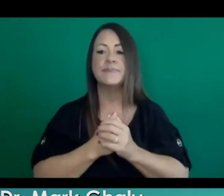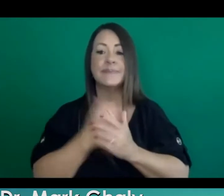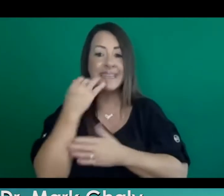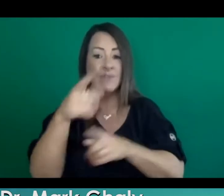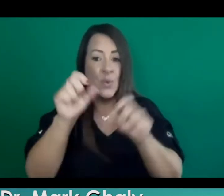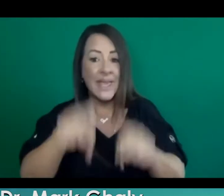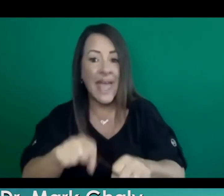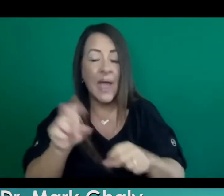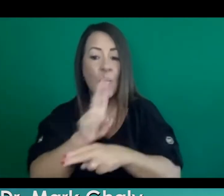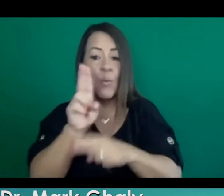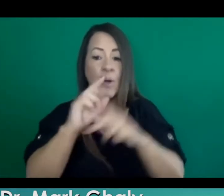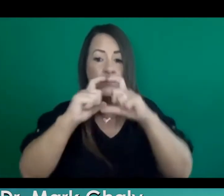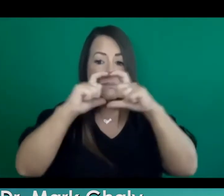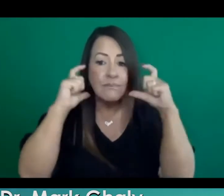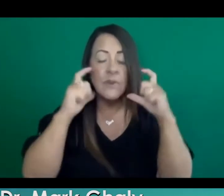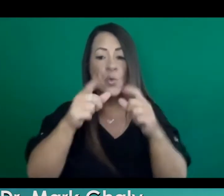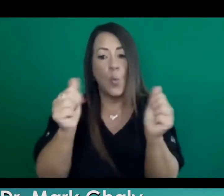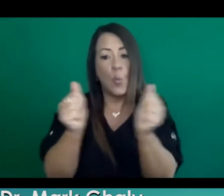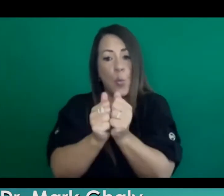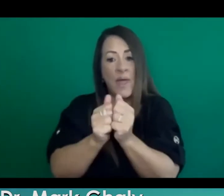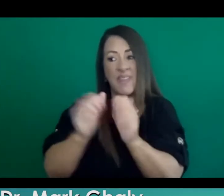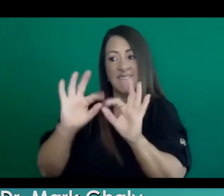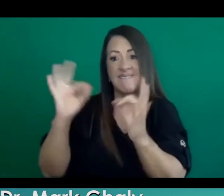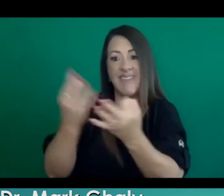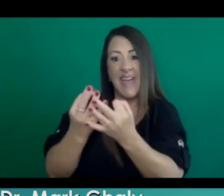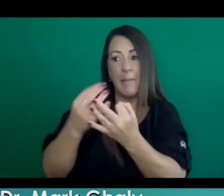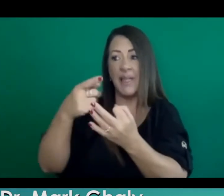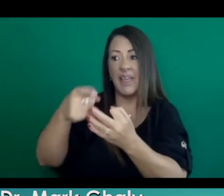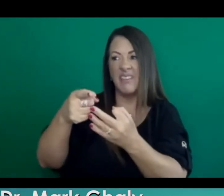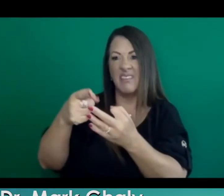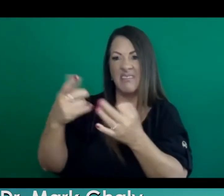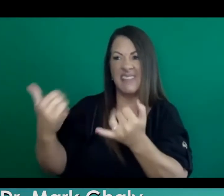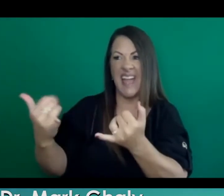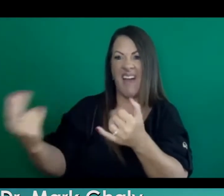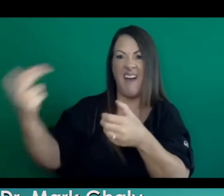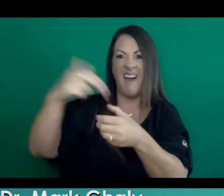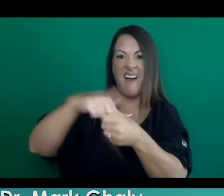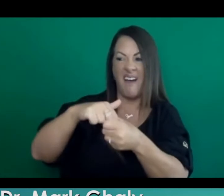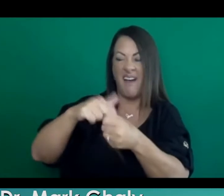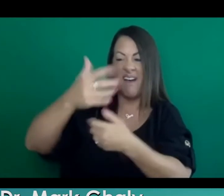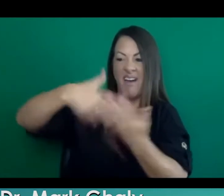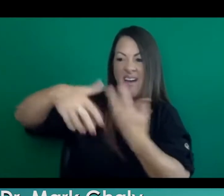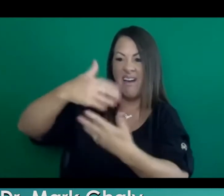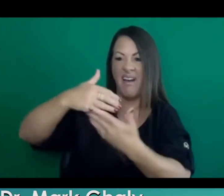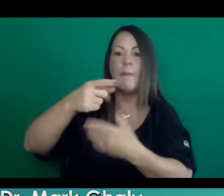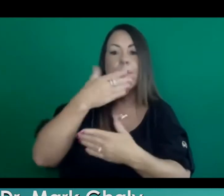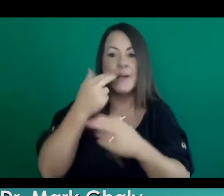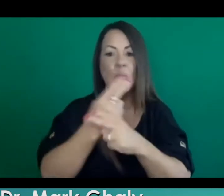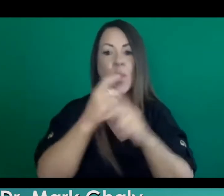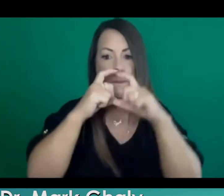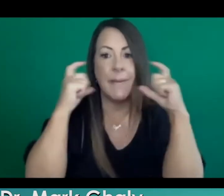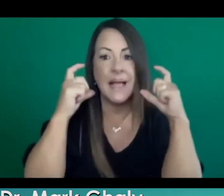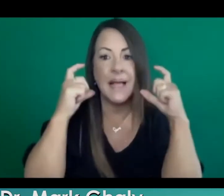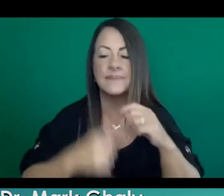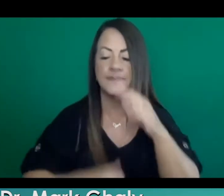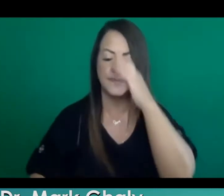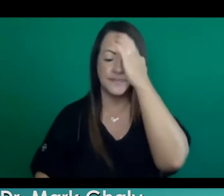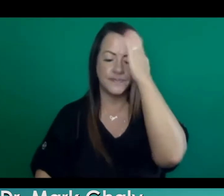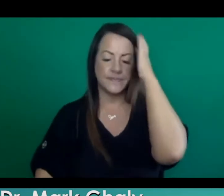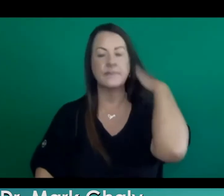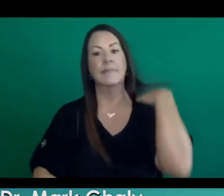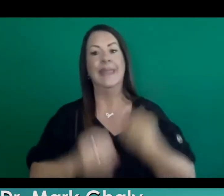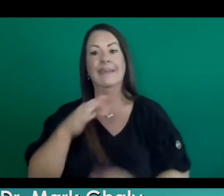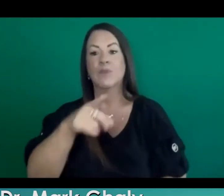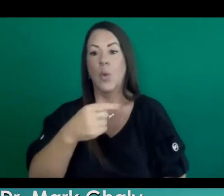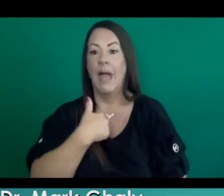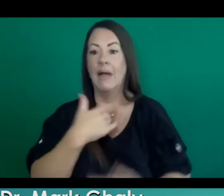If you're with friends and family that you haven't been with in quite some time, we recommend that as well. If you have any concerns, we advise